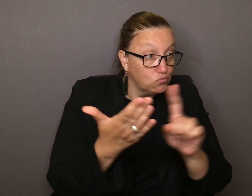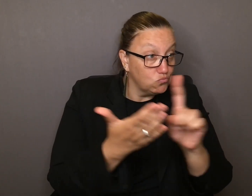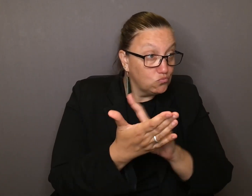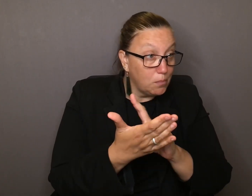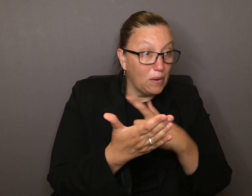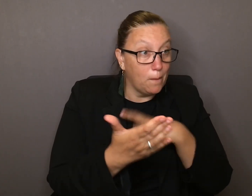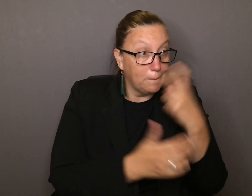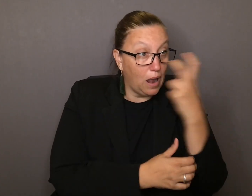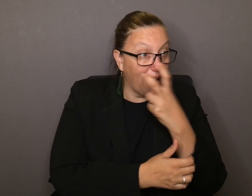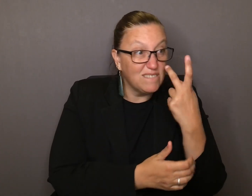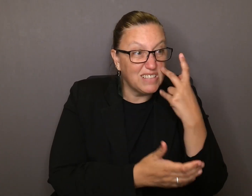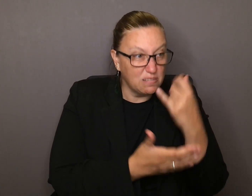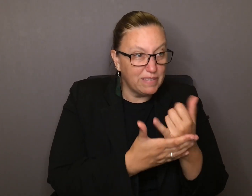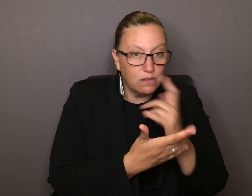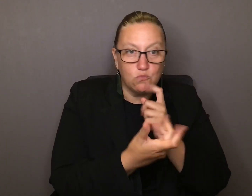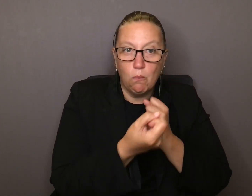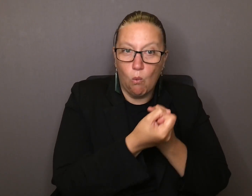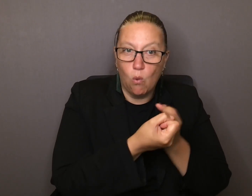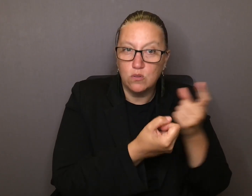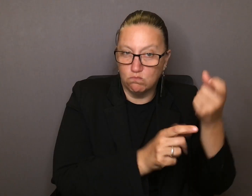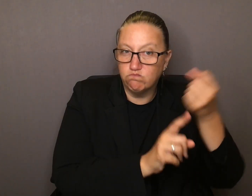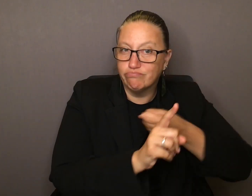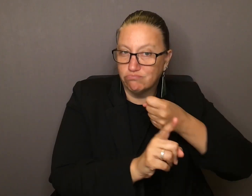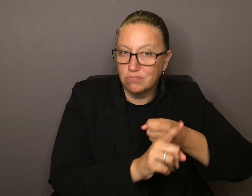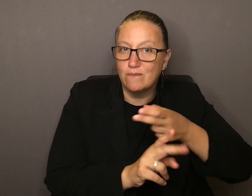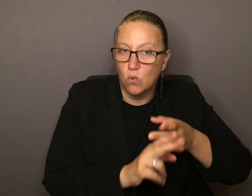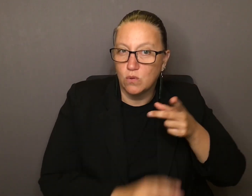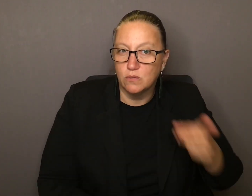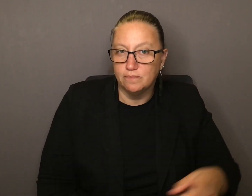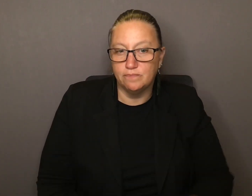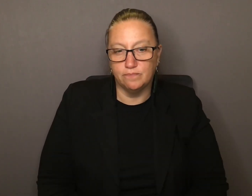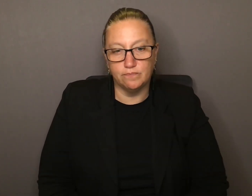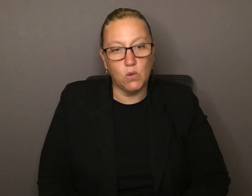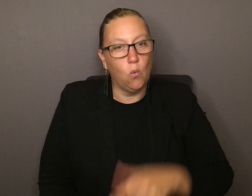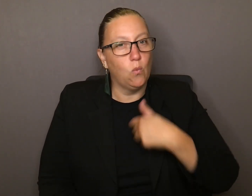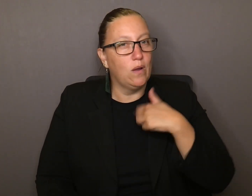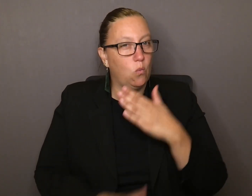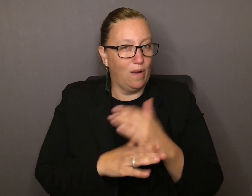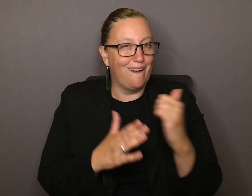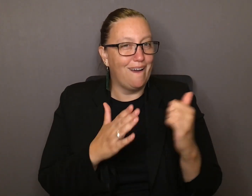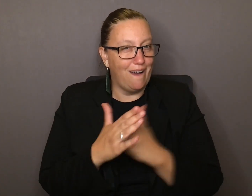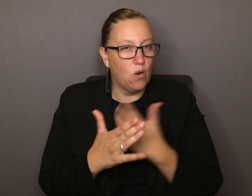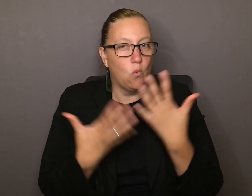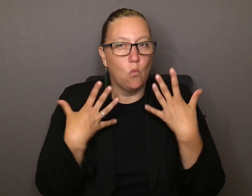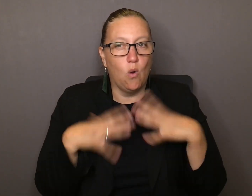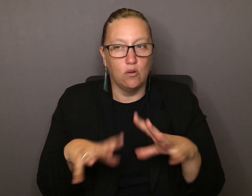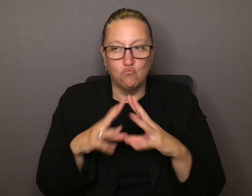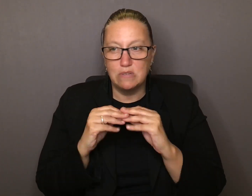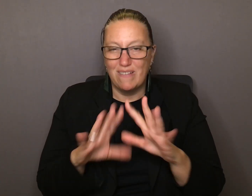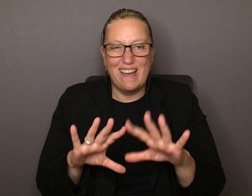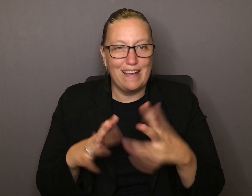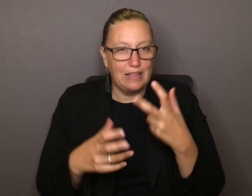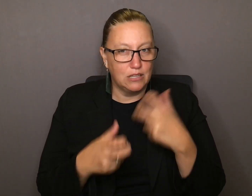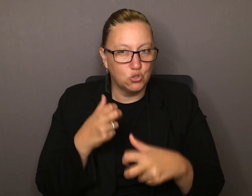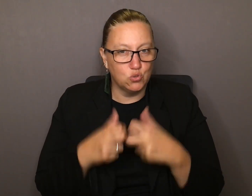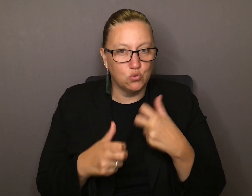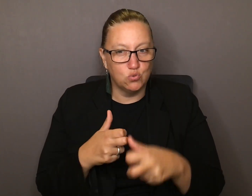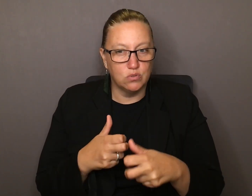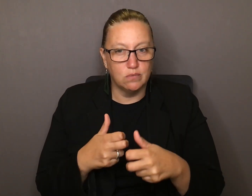their blindness or vision impairment. We work really hard to resolve issues in a constructive and educative manner, and